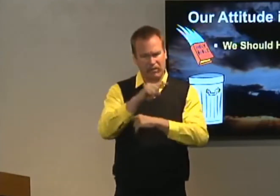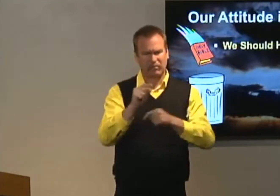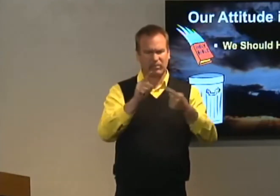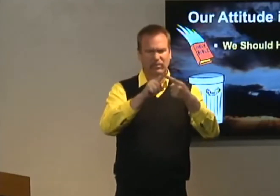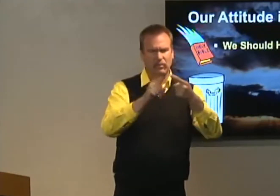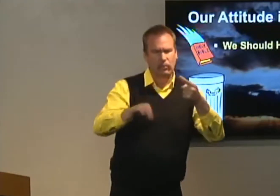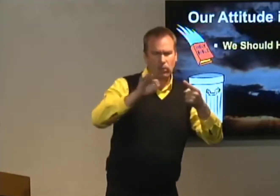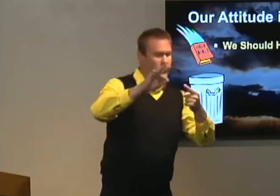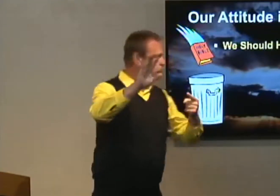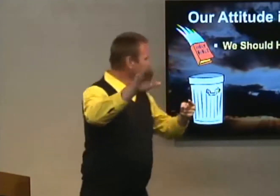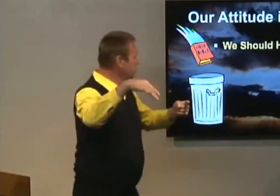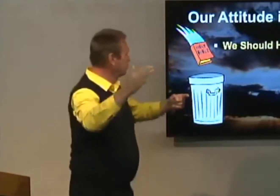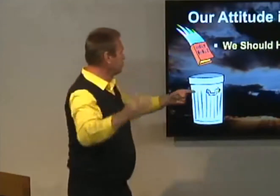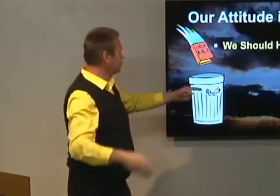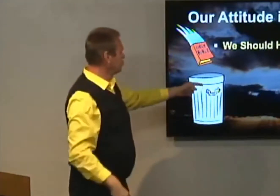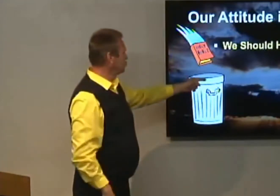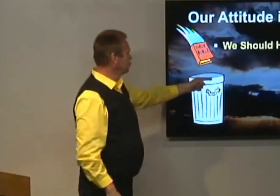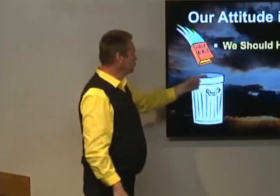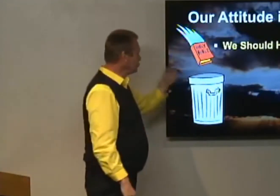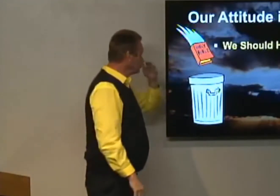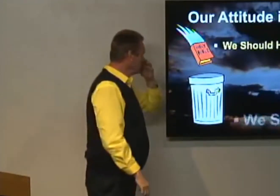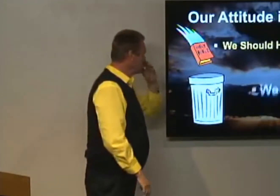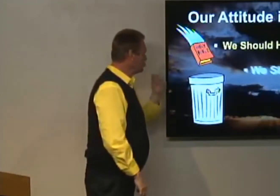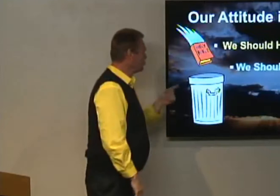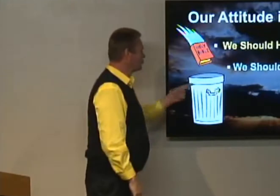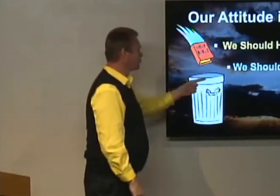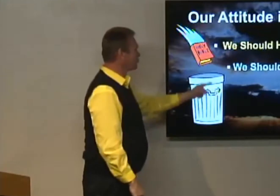looking to the future, to those last days, and what will happen then.